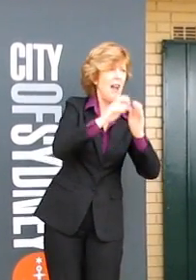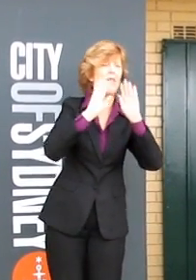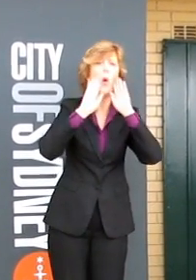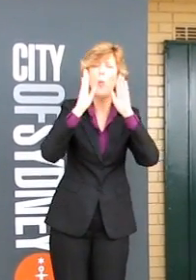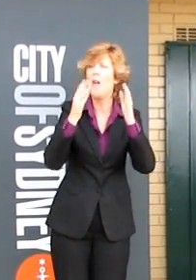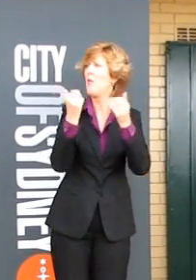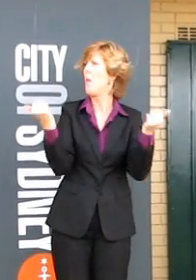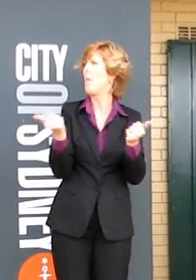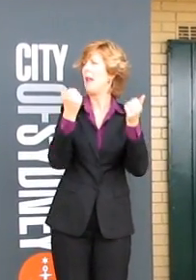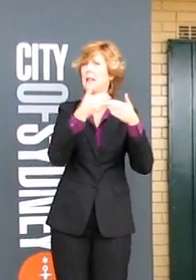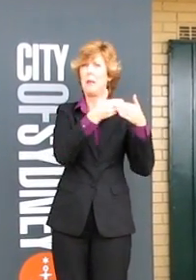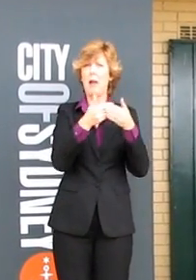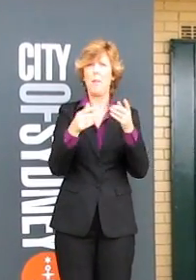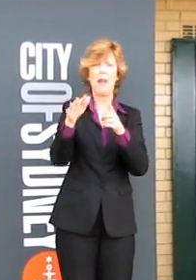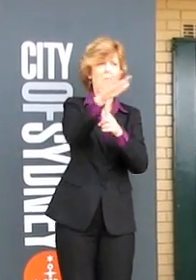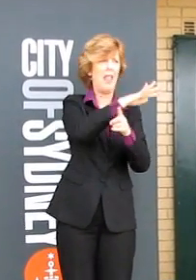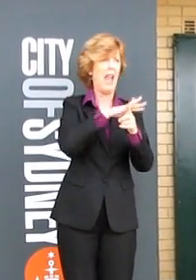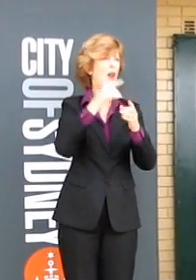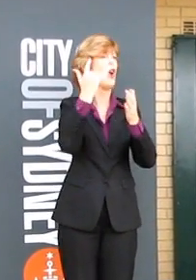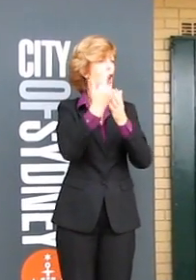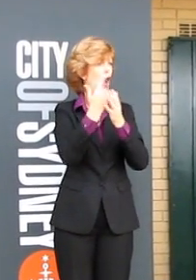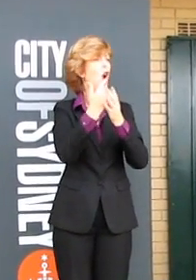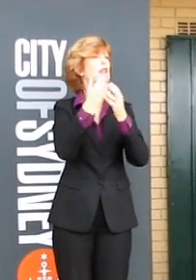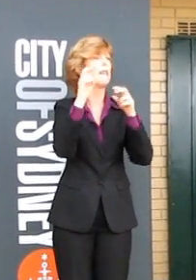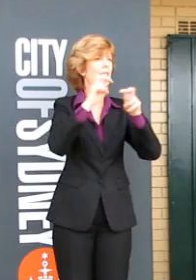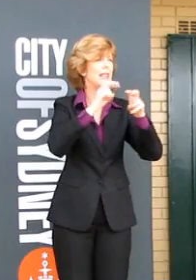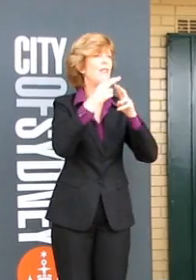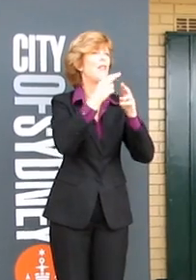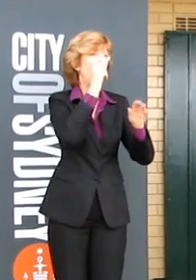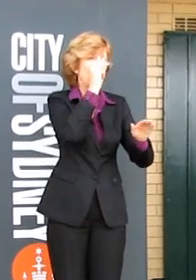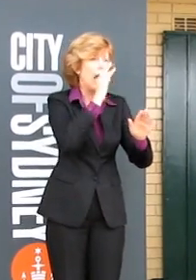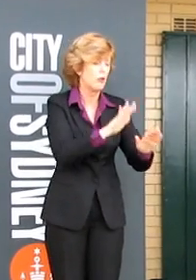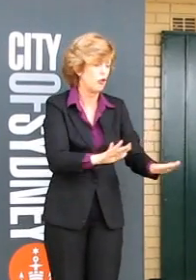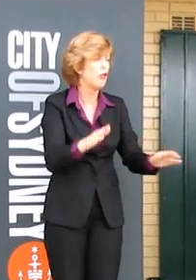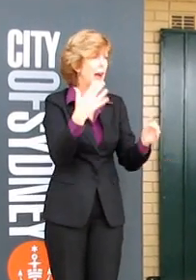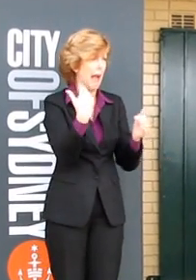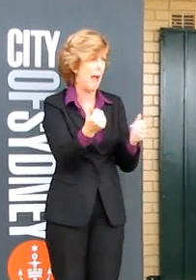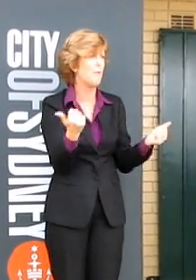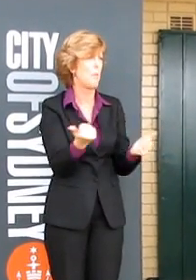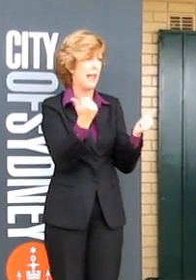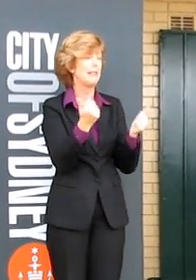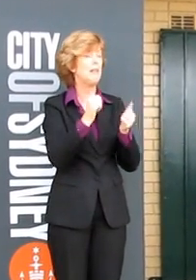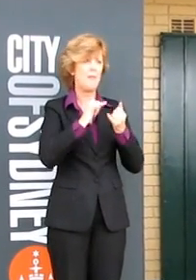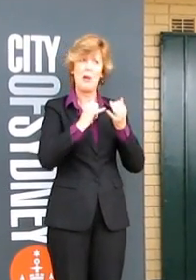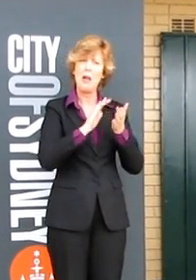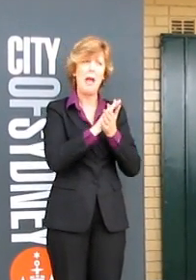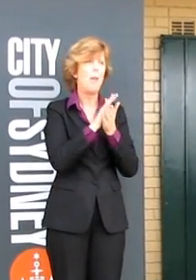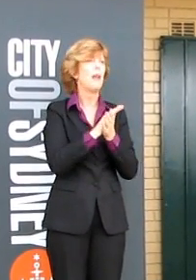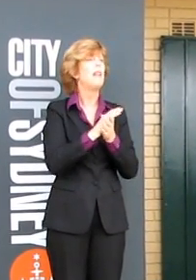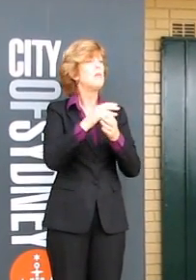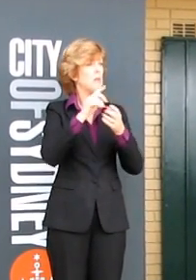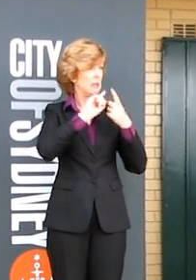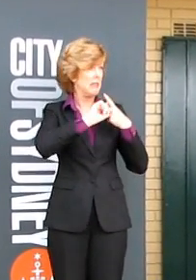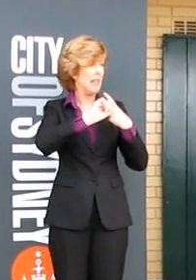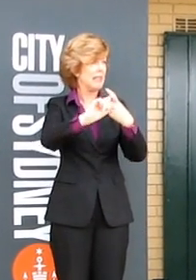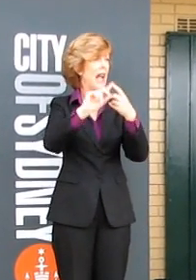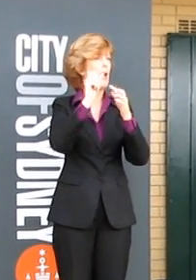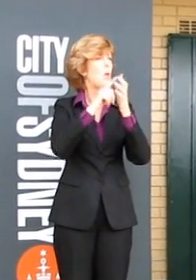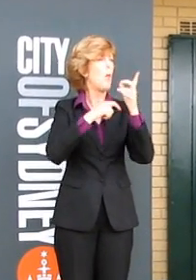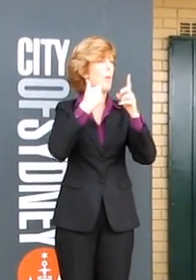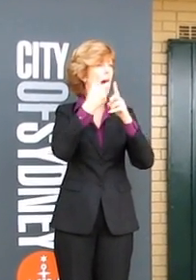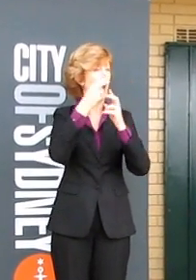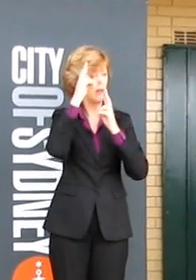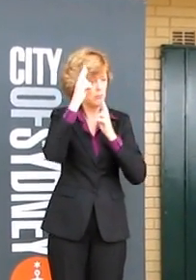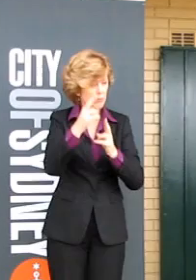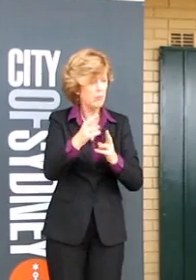area, and there's lots to do for little toddlers there, so we're really pleased about that. It's a very sustainable park. I don't know if you